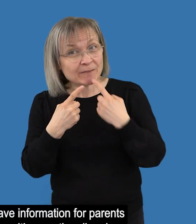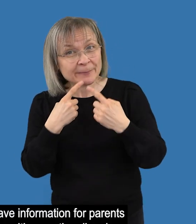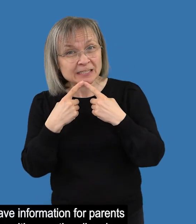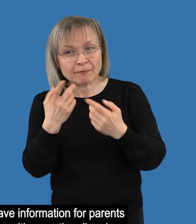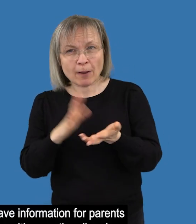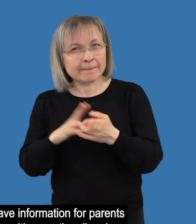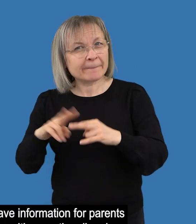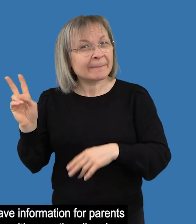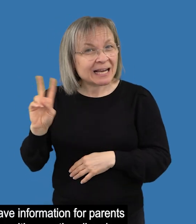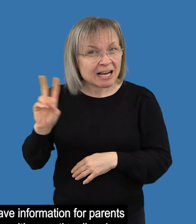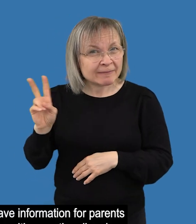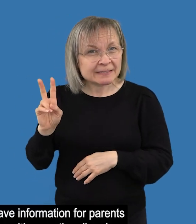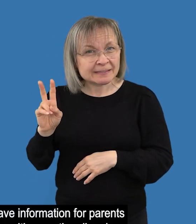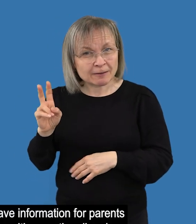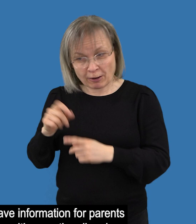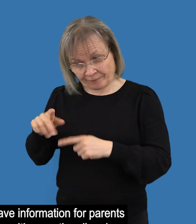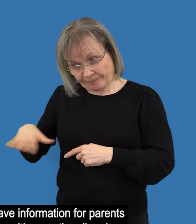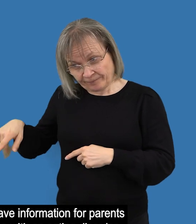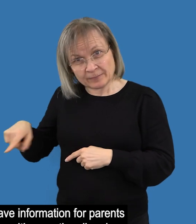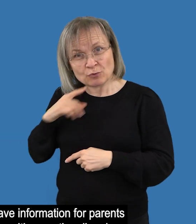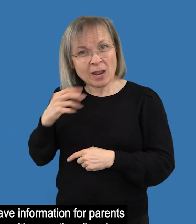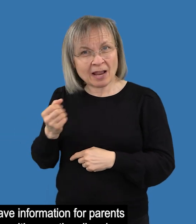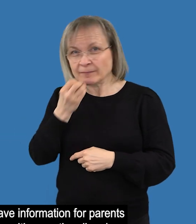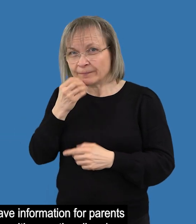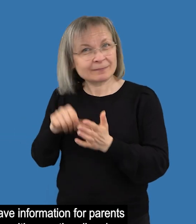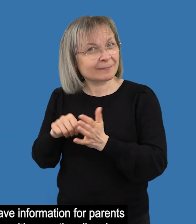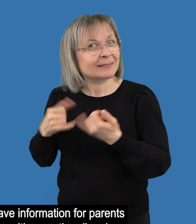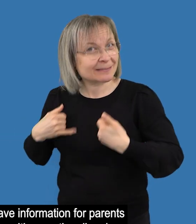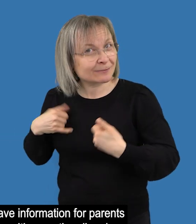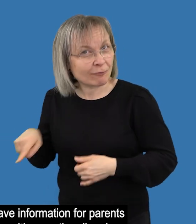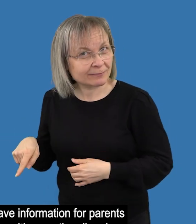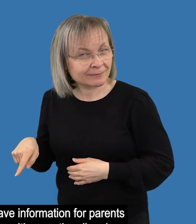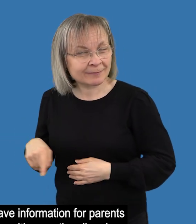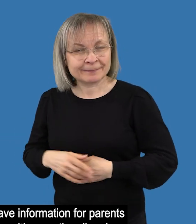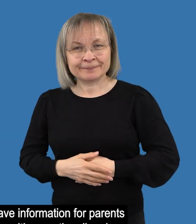Feast have information for parents of those with an eating disorder.